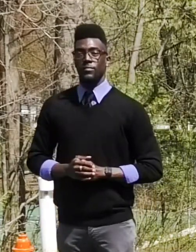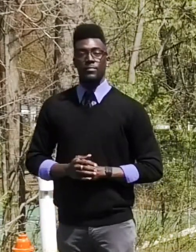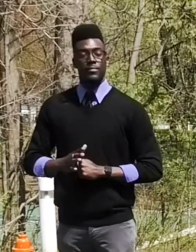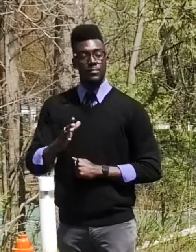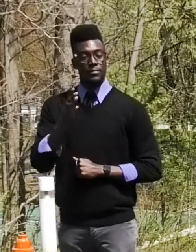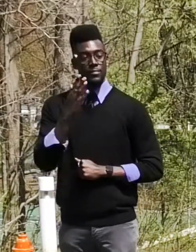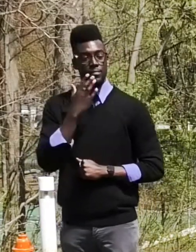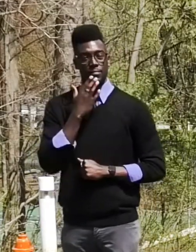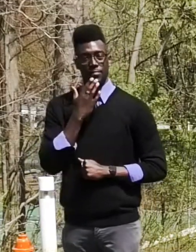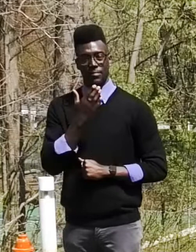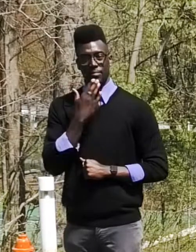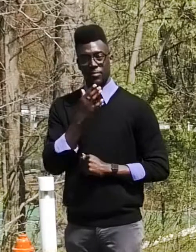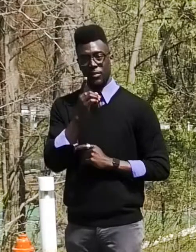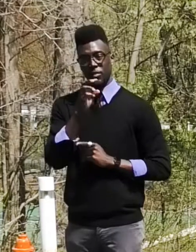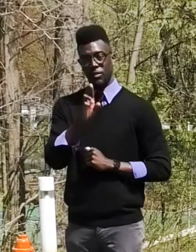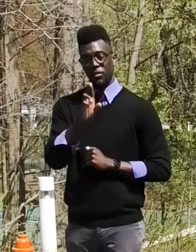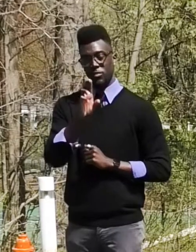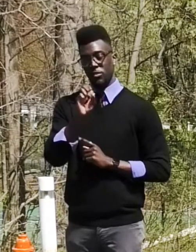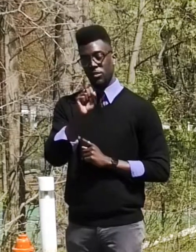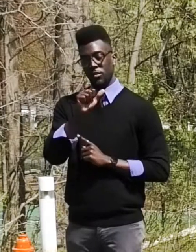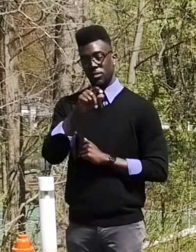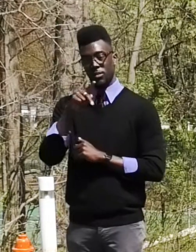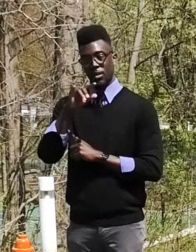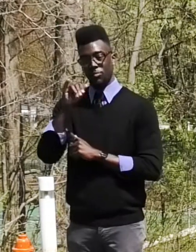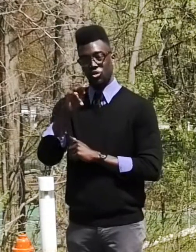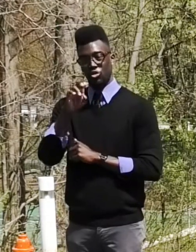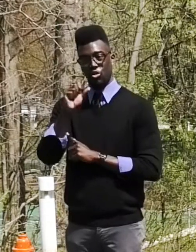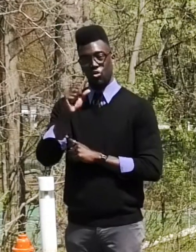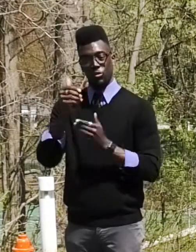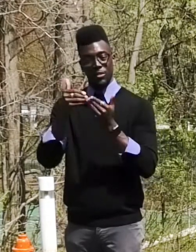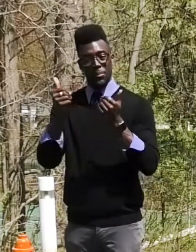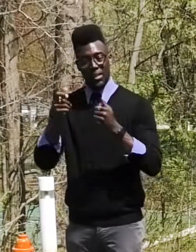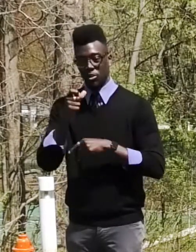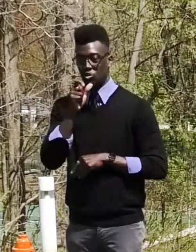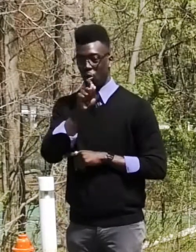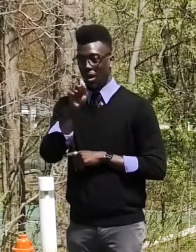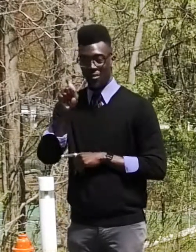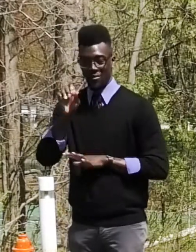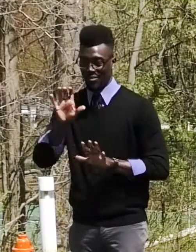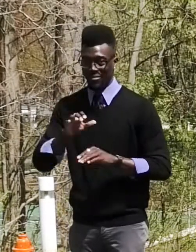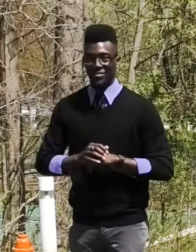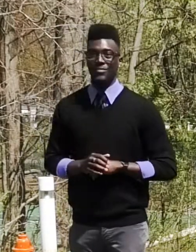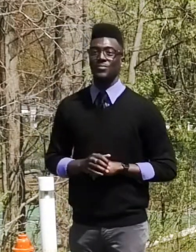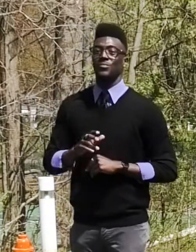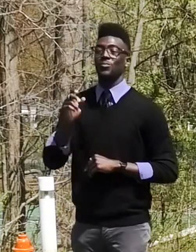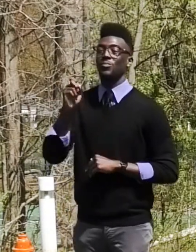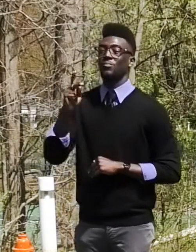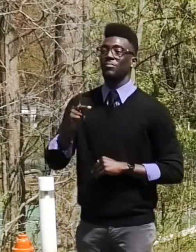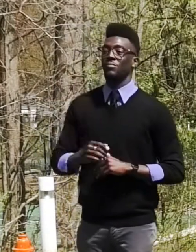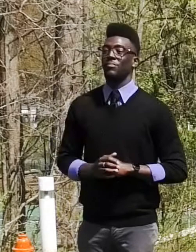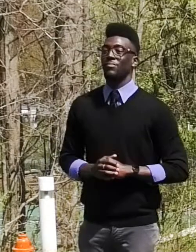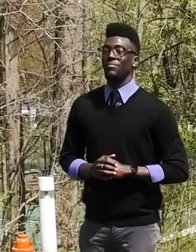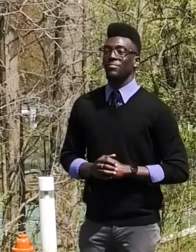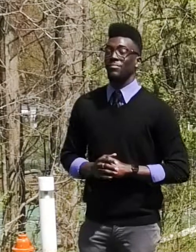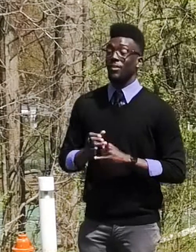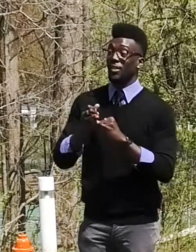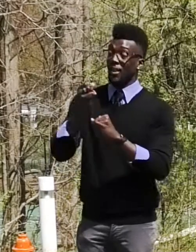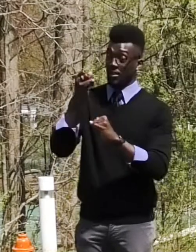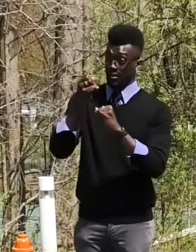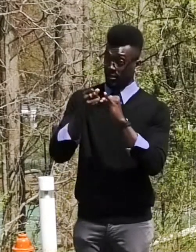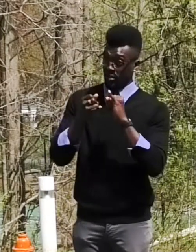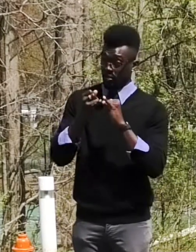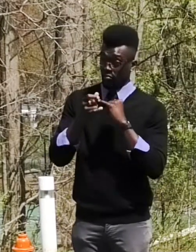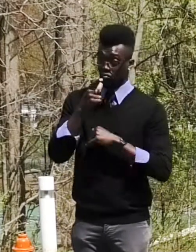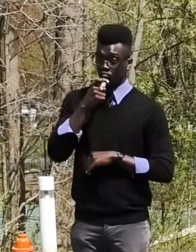Thank you, Dr. Sapp Jones. Just a space, no hyphen. All right. Last but certainly not